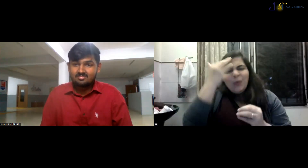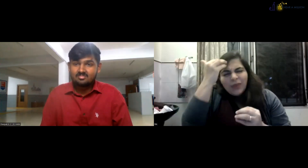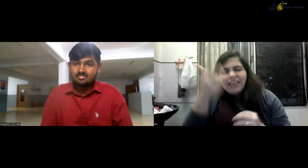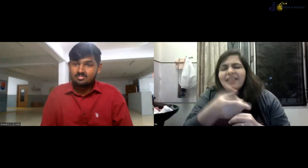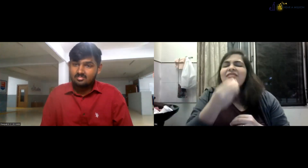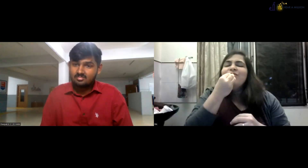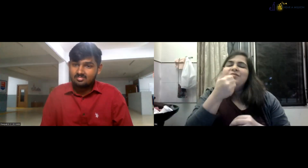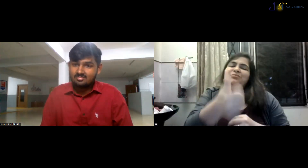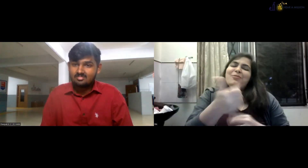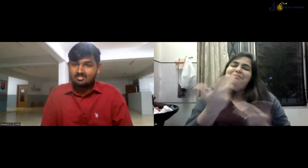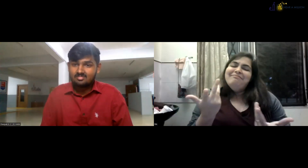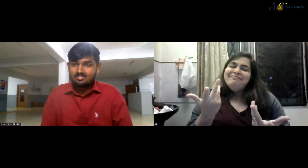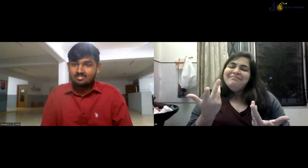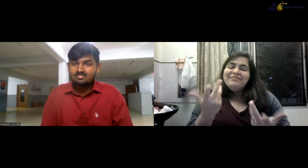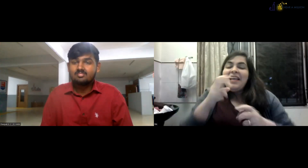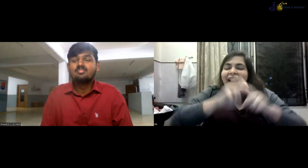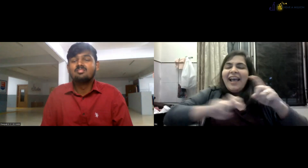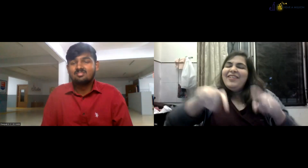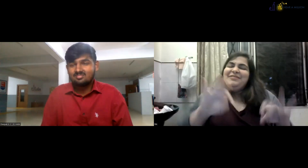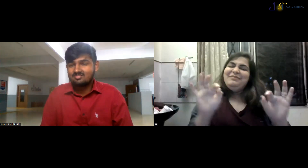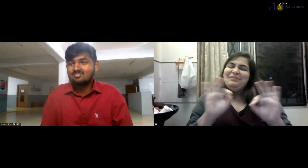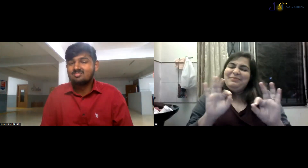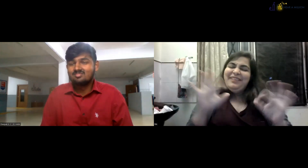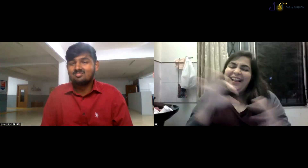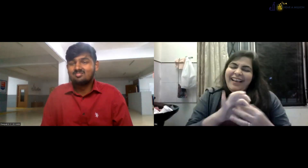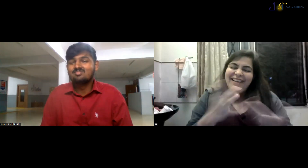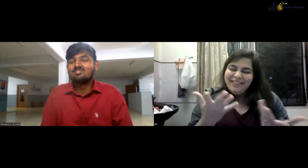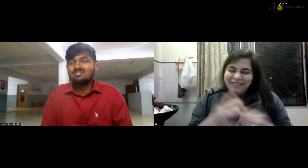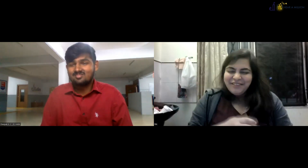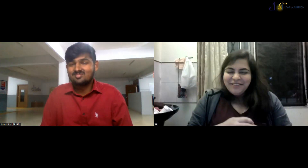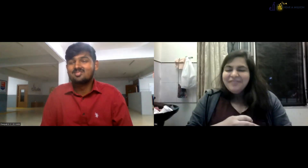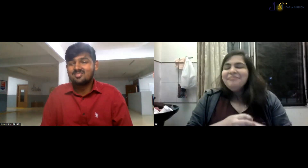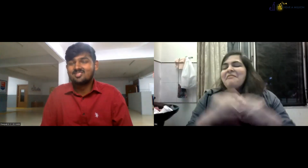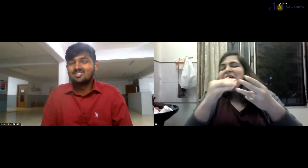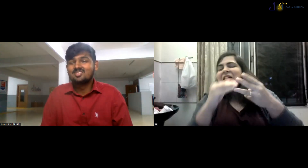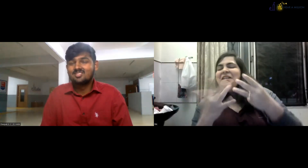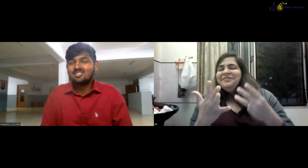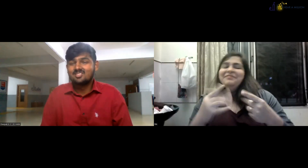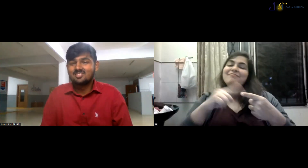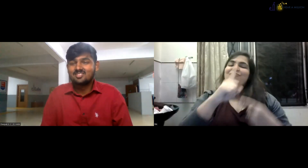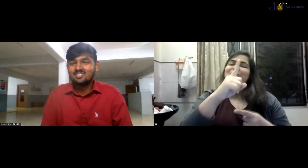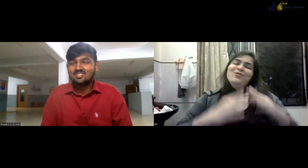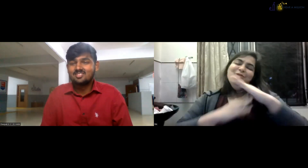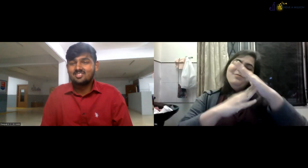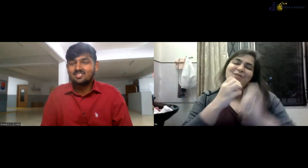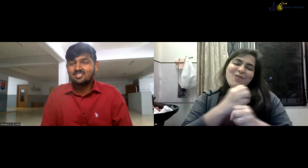live in Mumbai from my childhood. So I live Mumbai also. I didn't travel much, but yeah, I like the food a lot. So